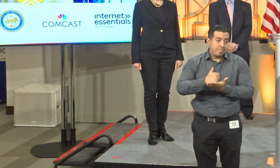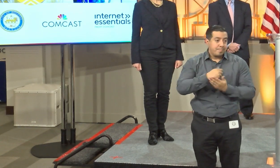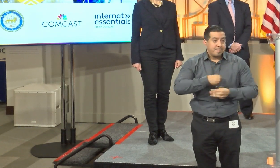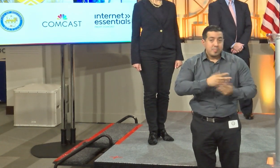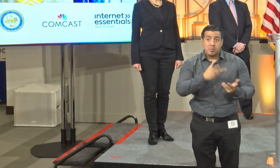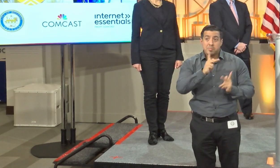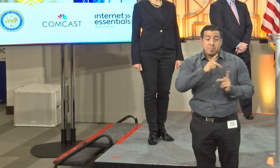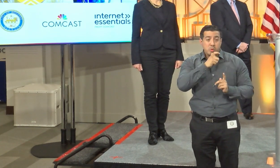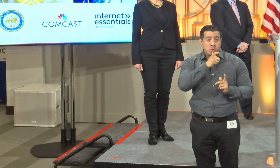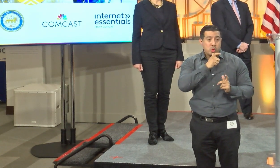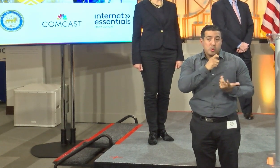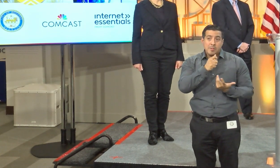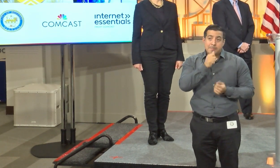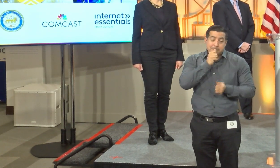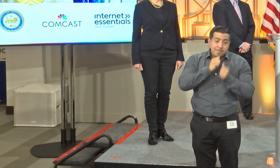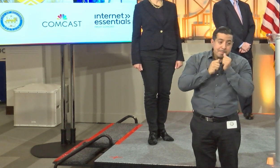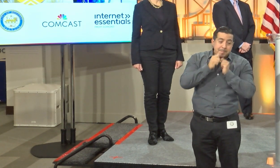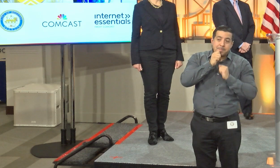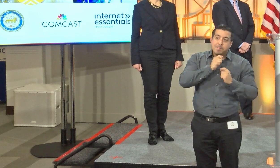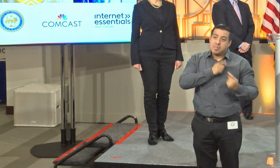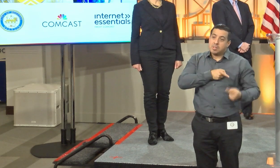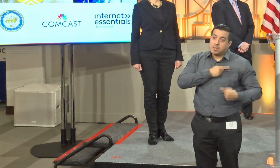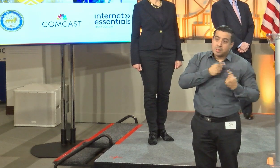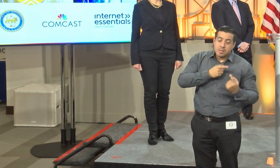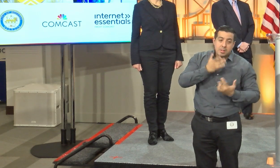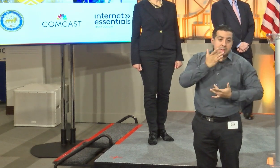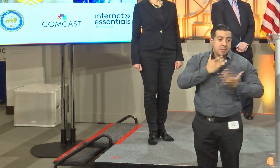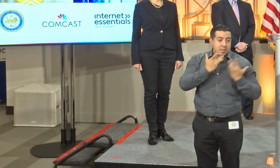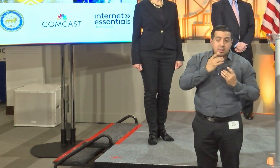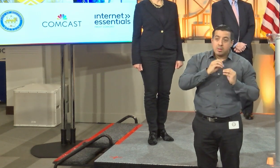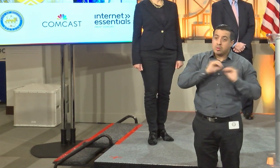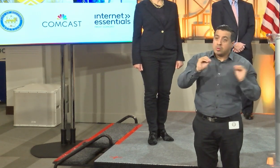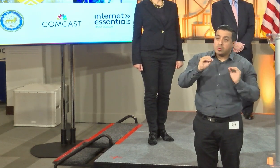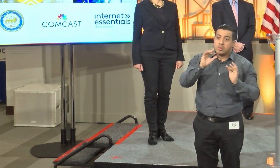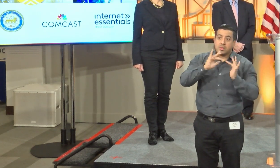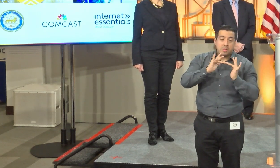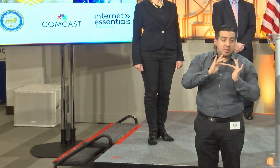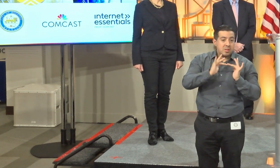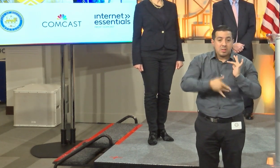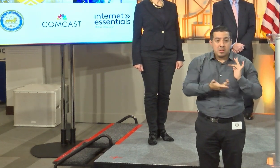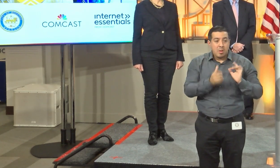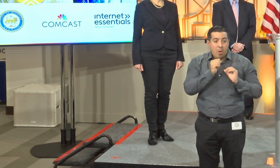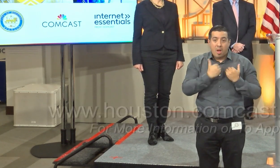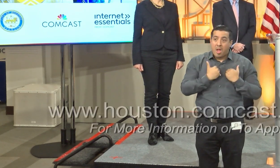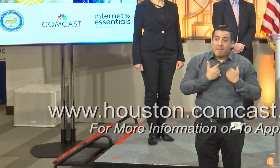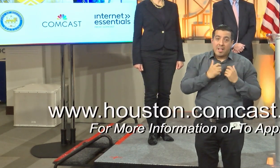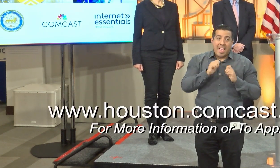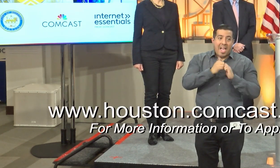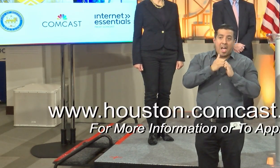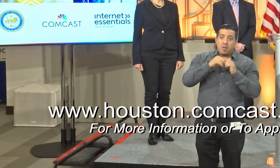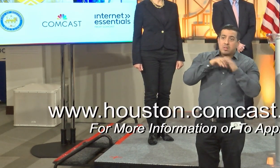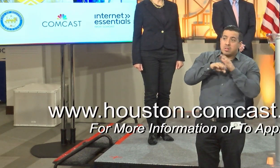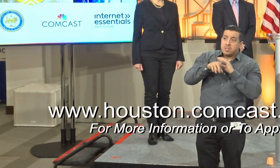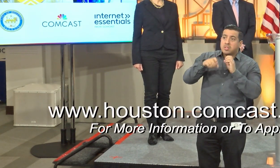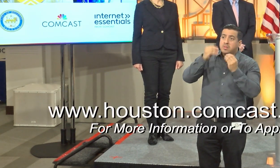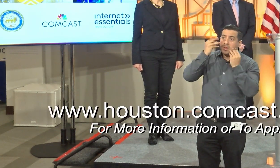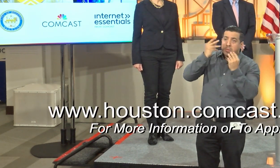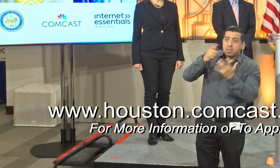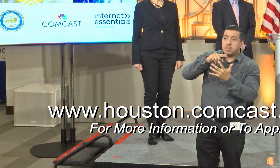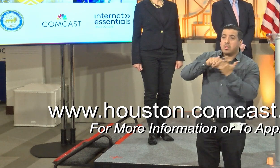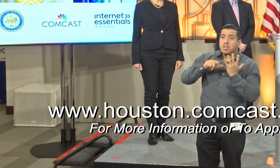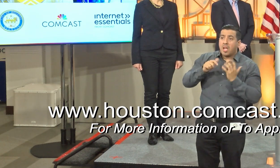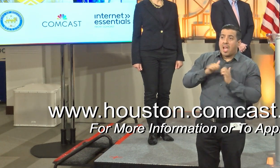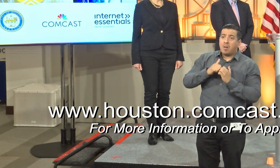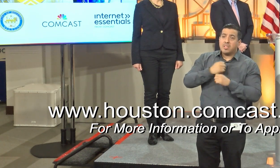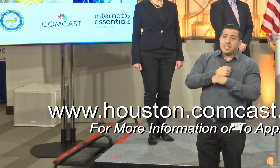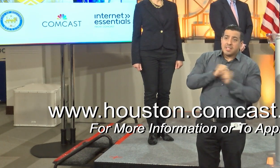have struggled through the pandemic without internet access and a way to stay informed, connected, and